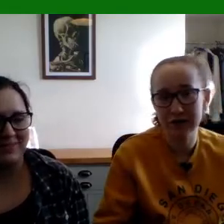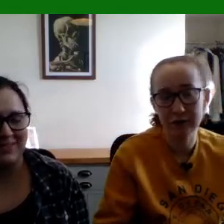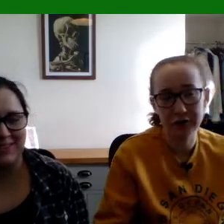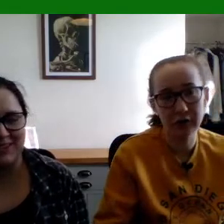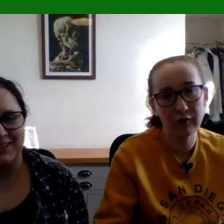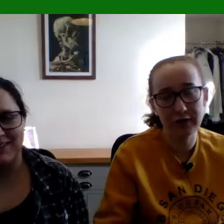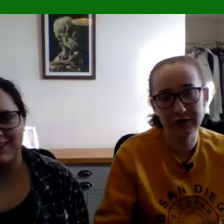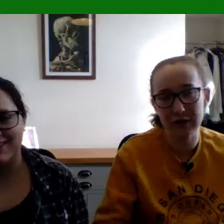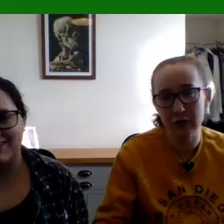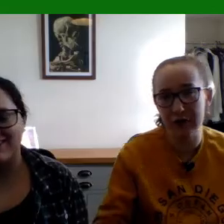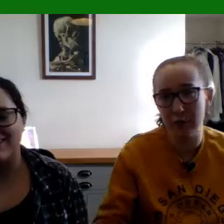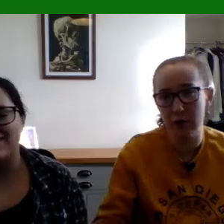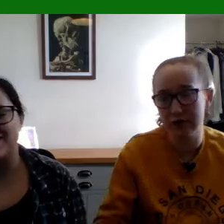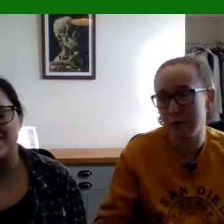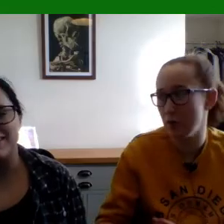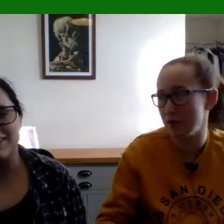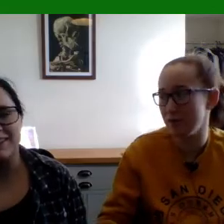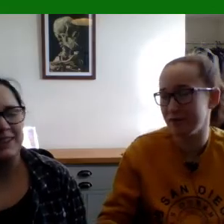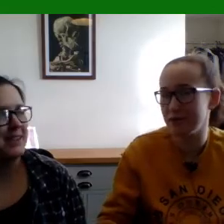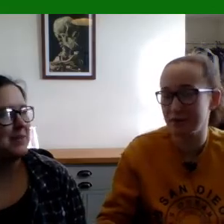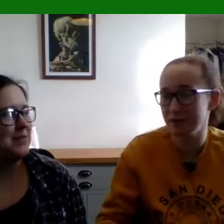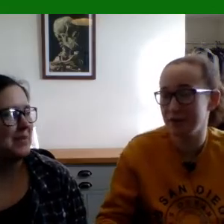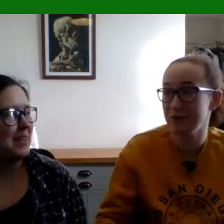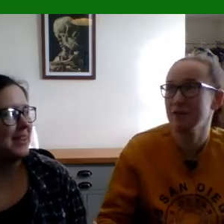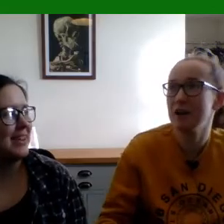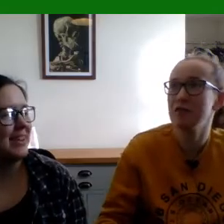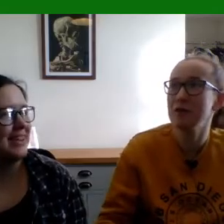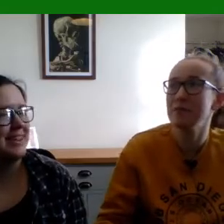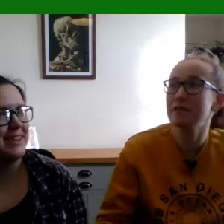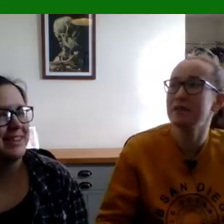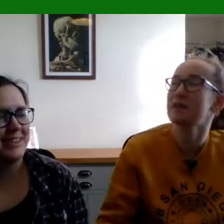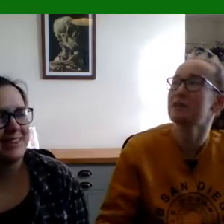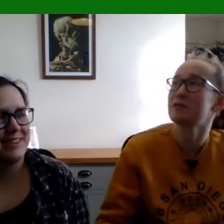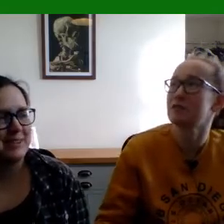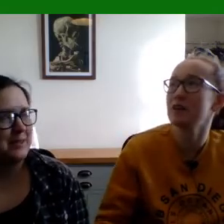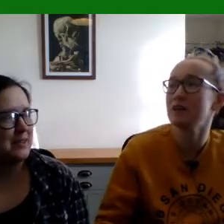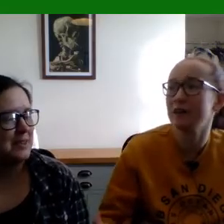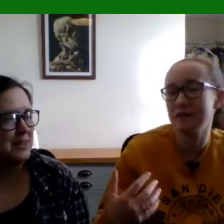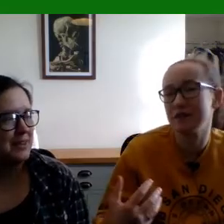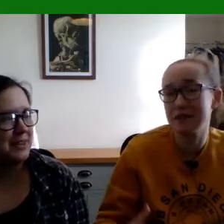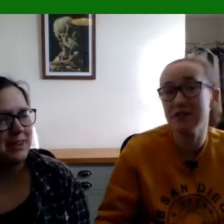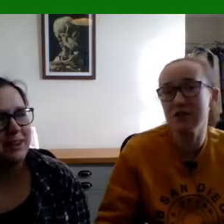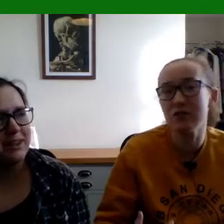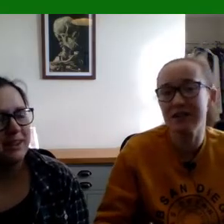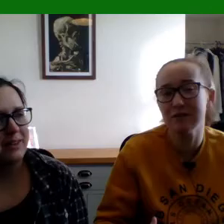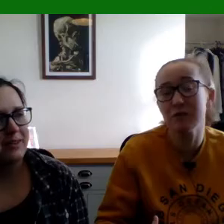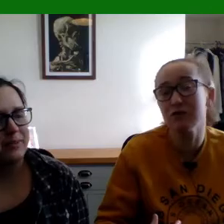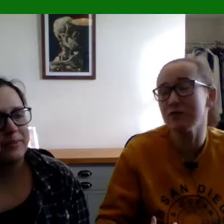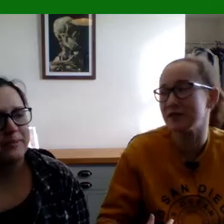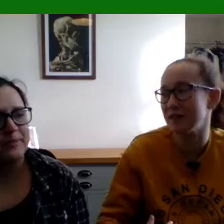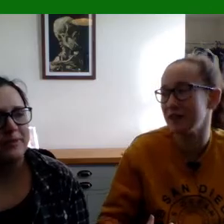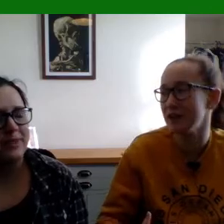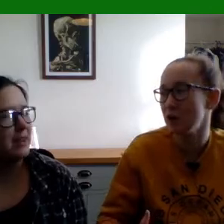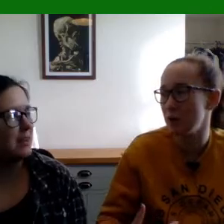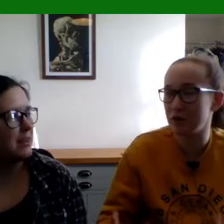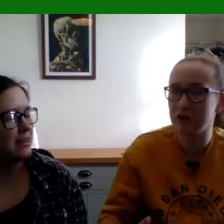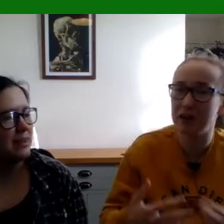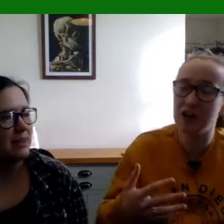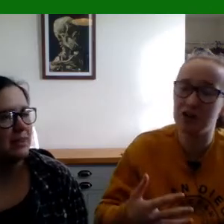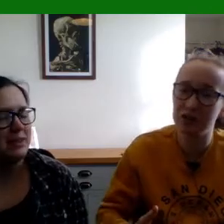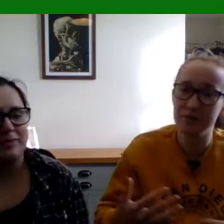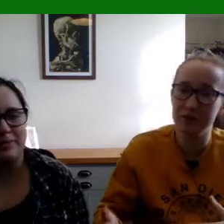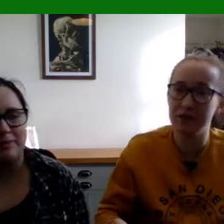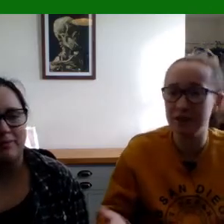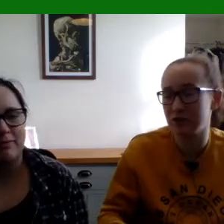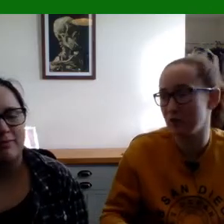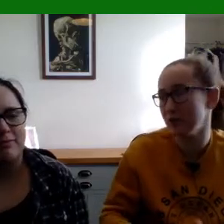I know myself, there's a lot of things I don't think about, but somehow Miss Mill says something and suddenly I remember this thing and I was just like, oh, I didn't know I knew this thing, but because I